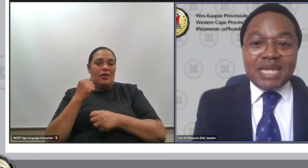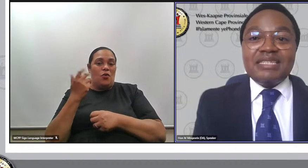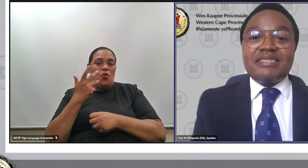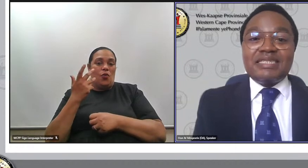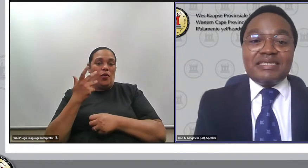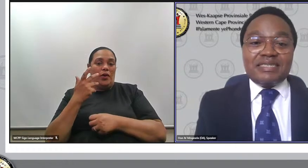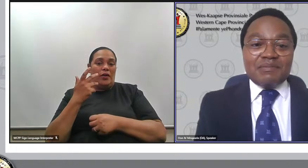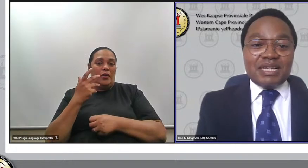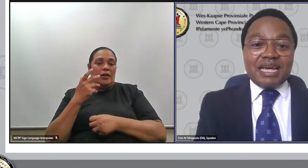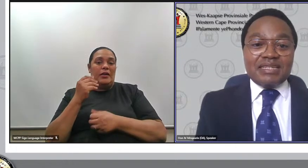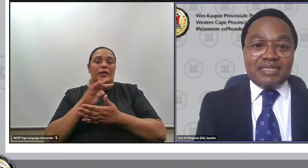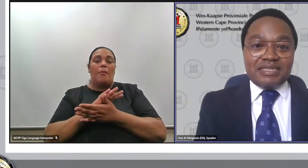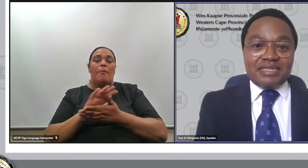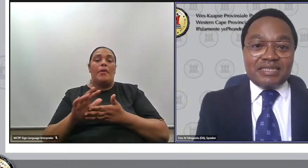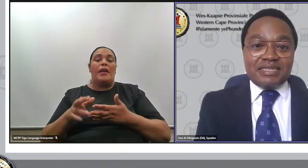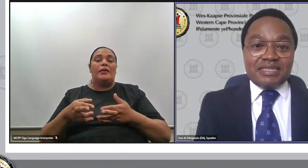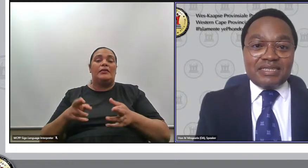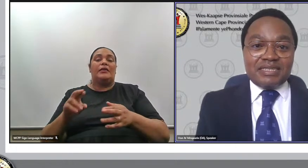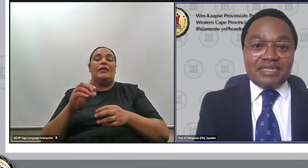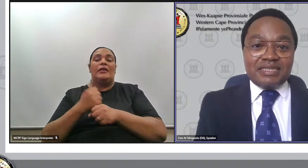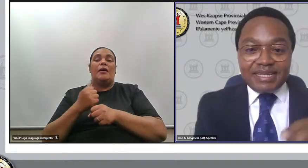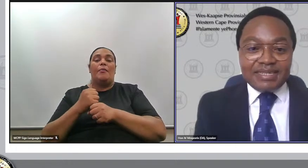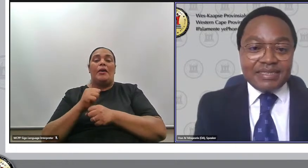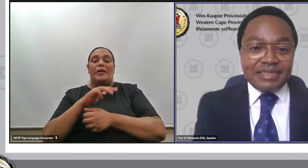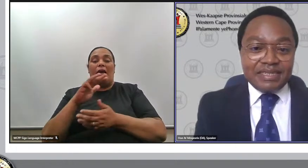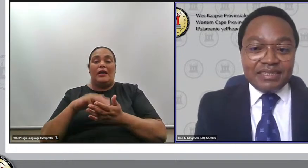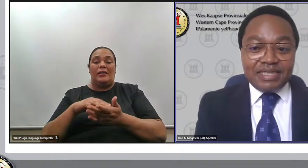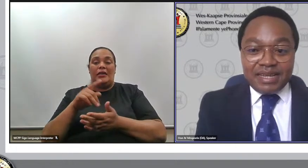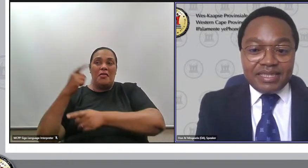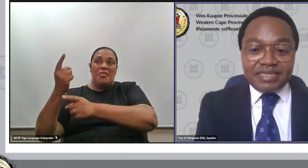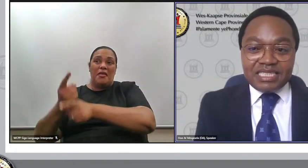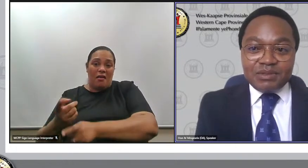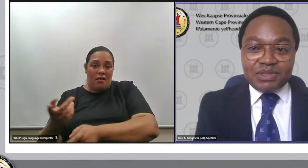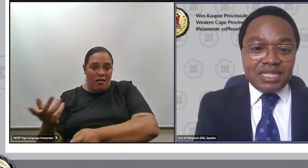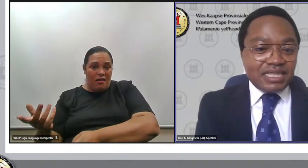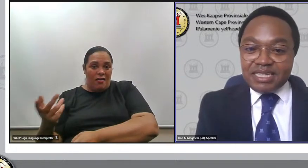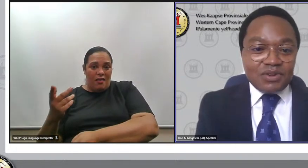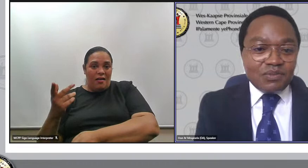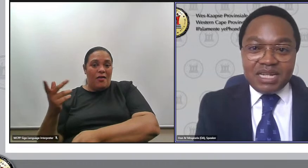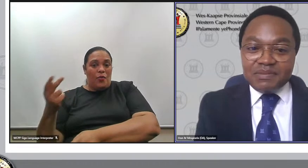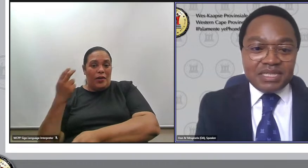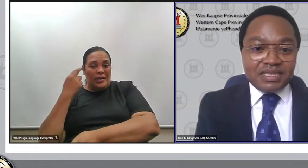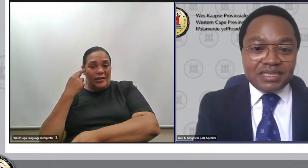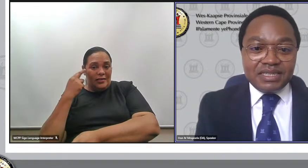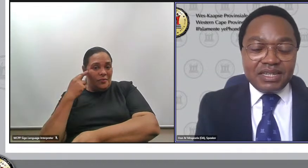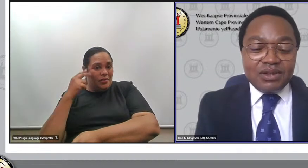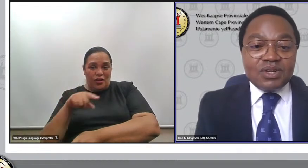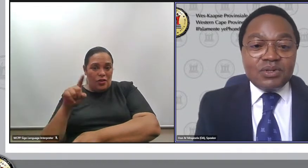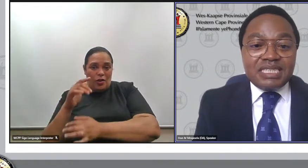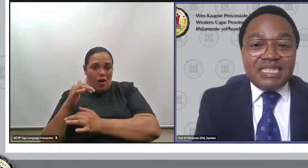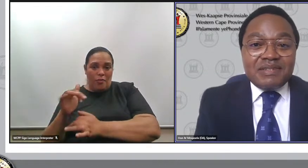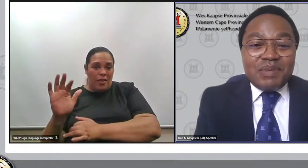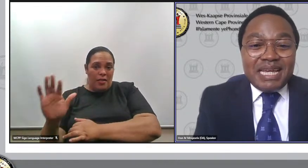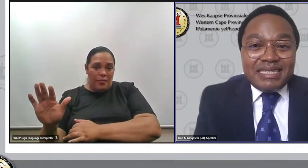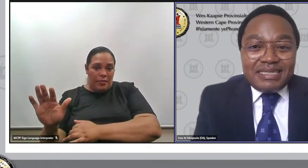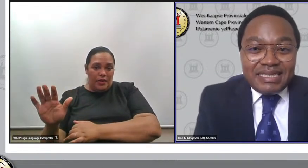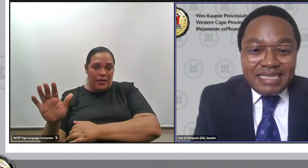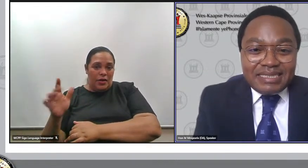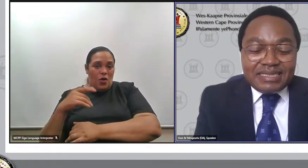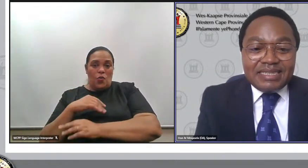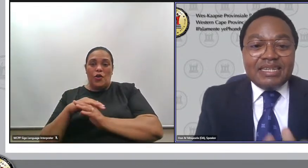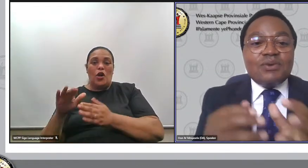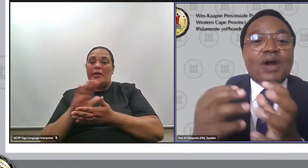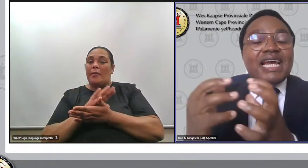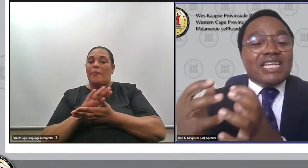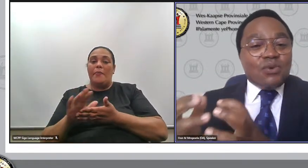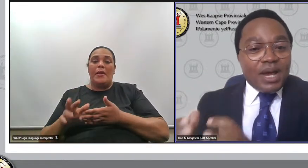it's in Plain Street, number 90. They tell me that they are the reception. I say, it's a wrong parliament. We're not in Plain